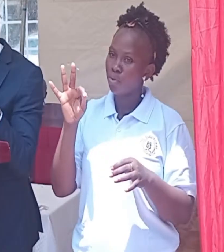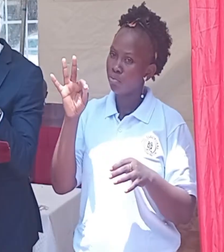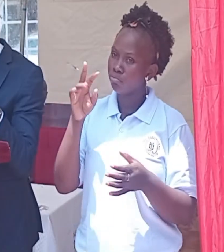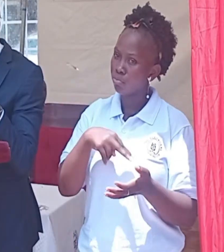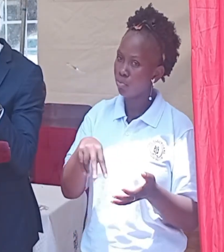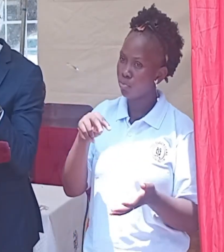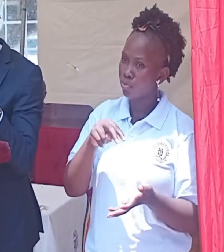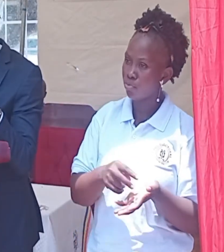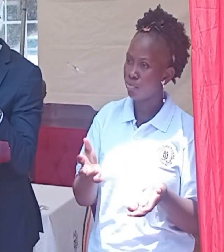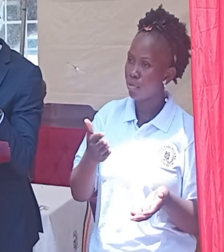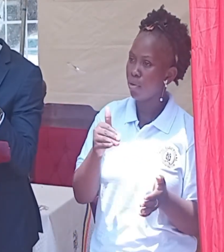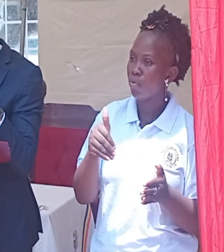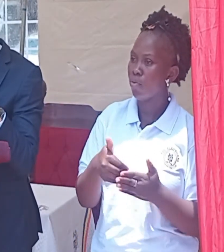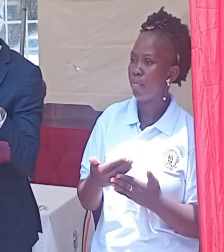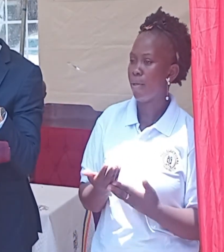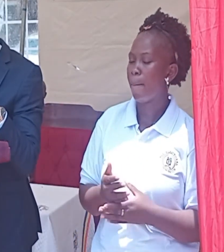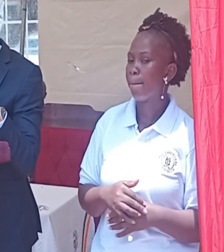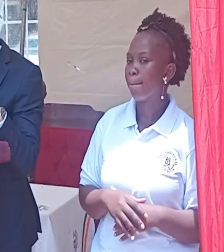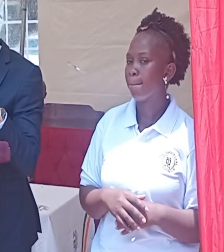y'okusunsulwamu bupya.